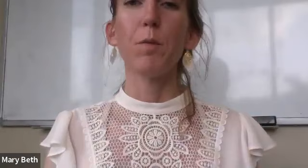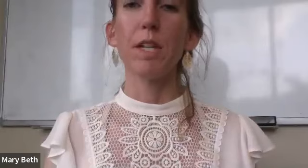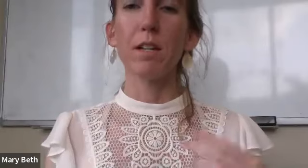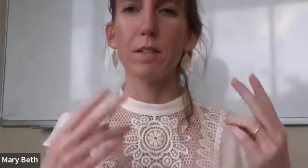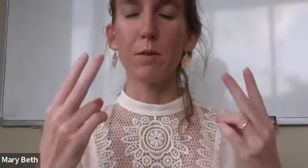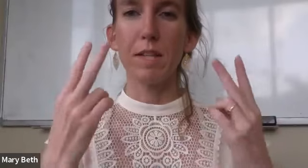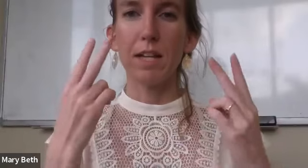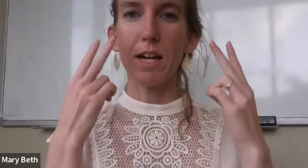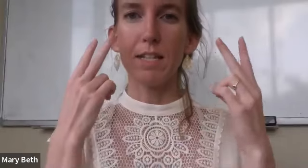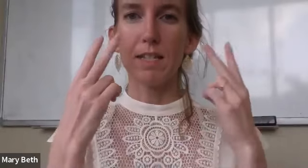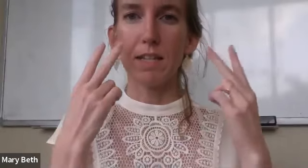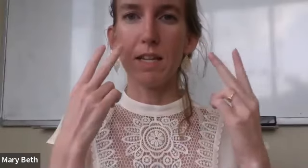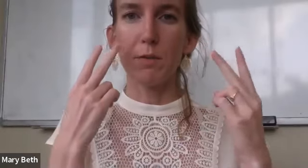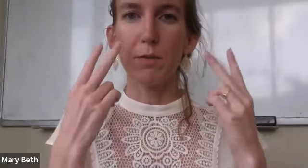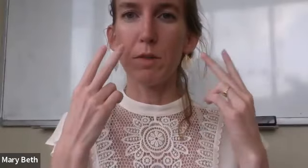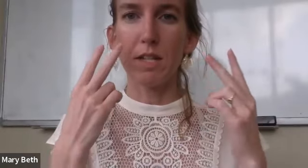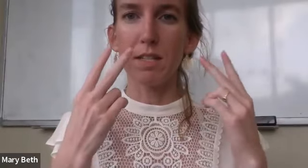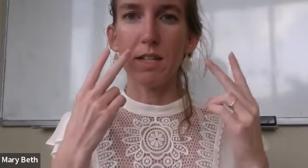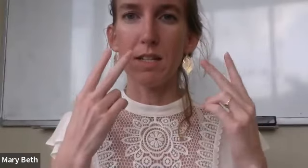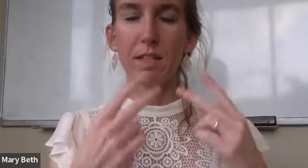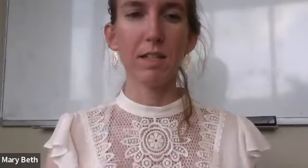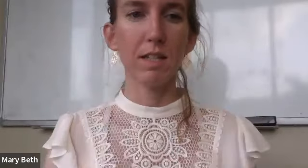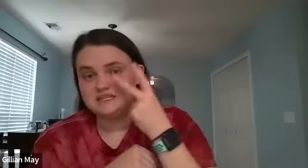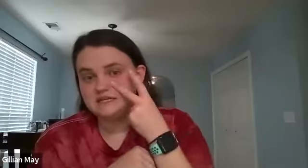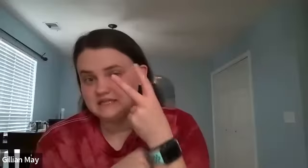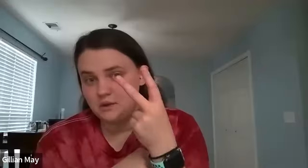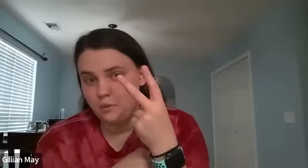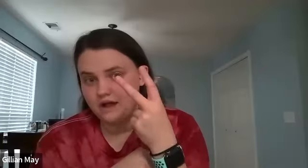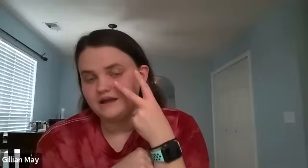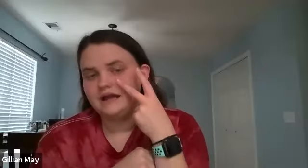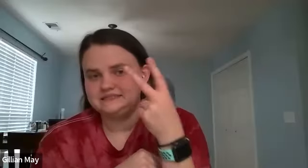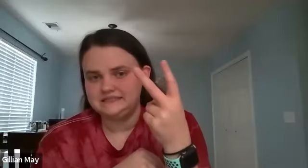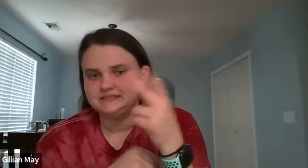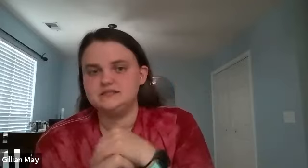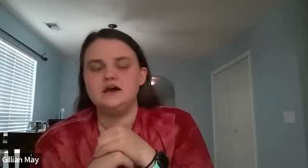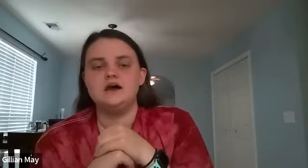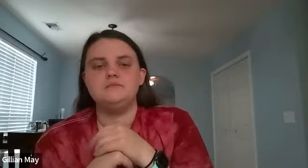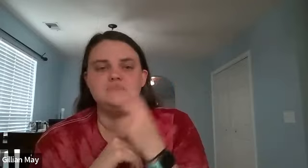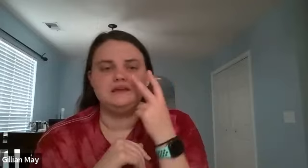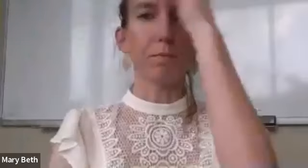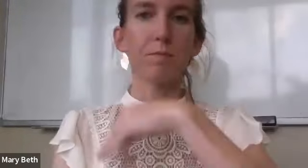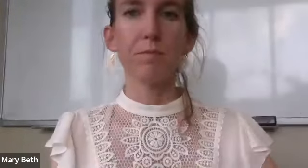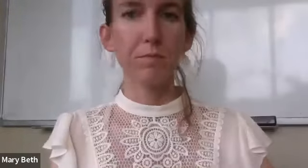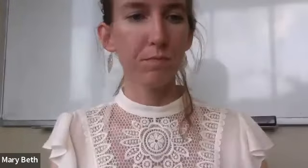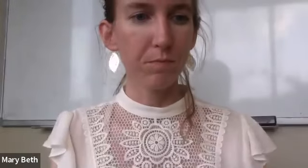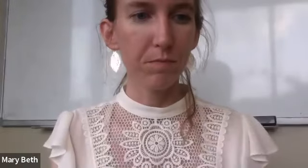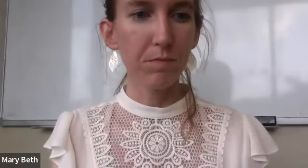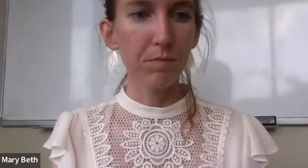Would it also be like I see, or from what I see? So C is like one, I see. Okay. But visual